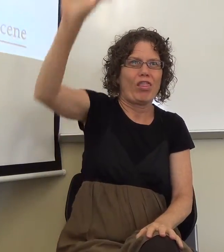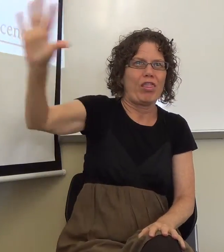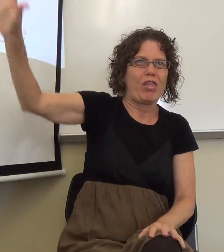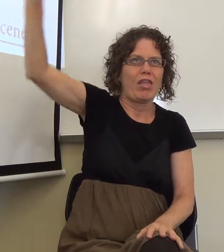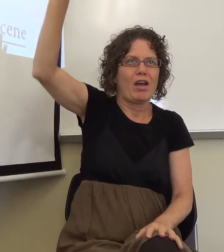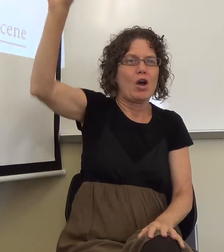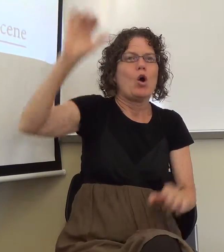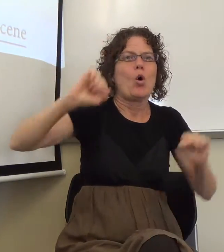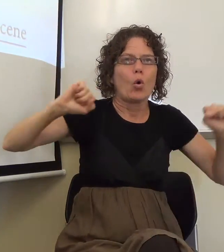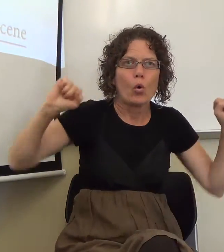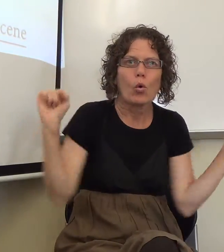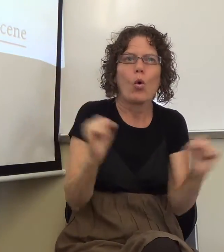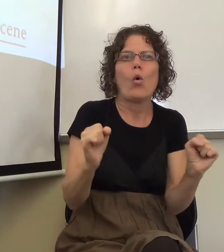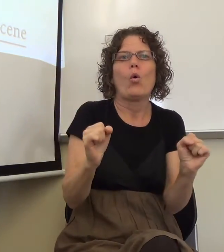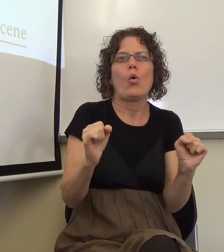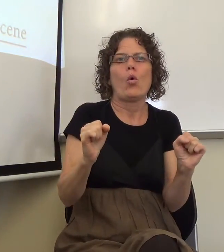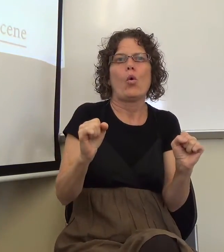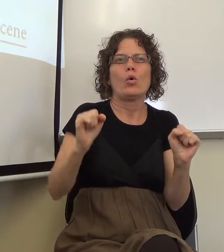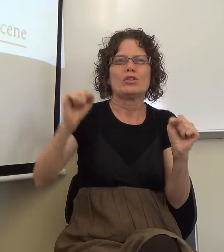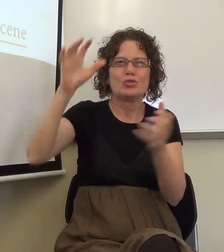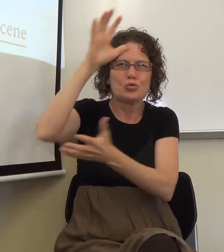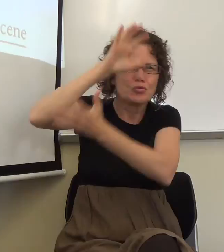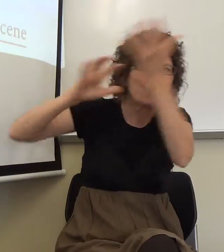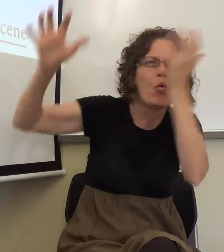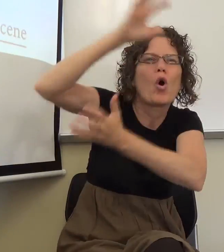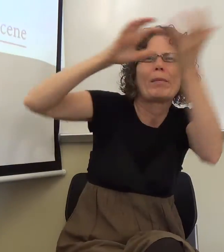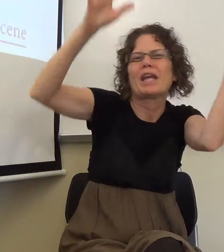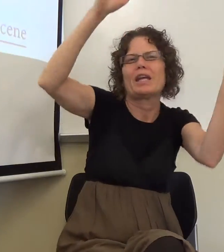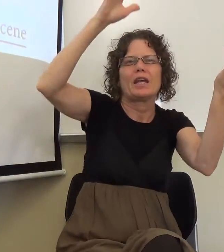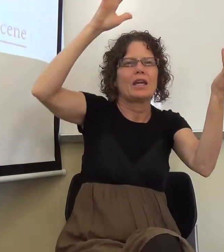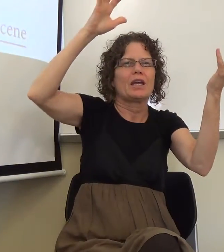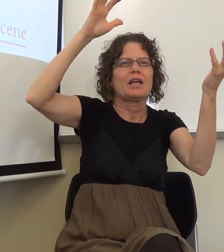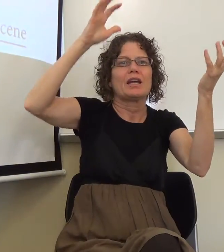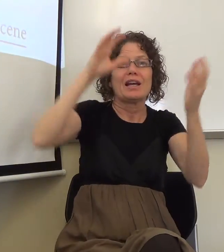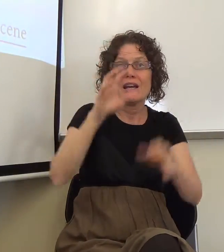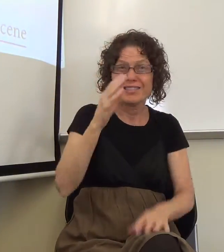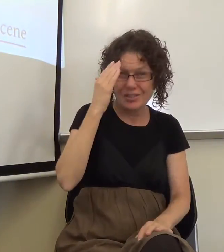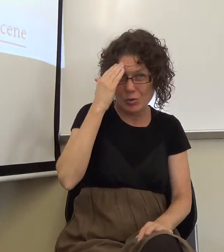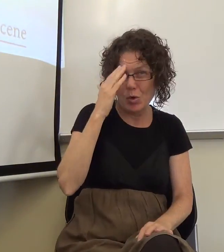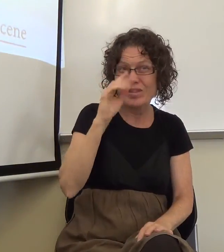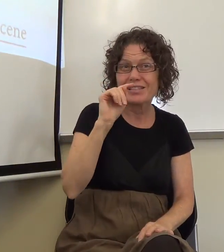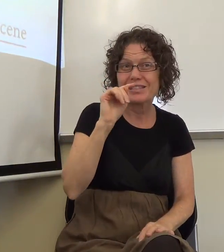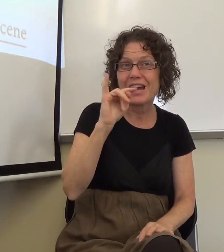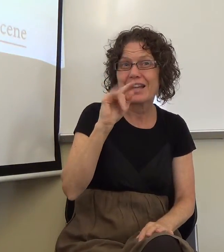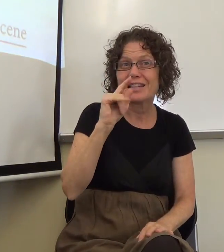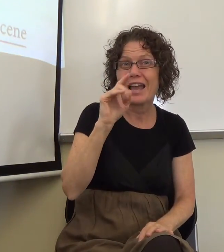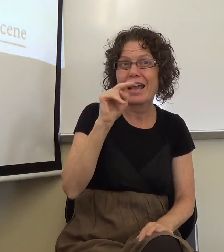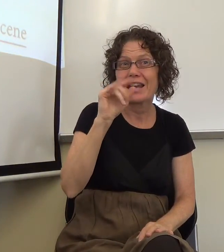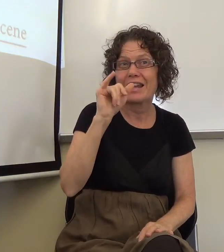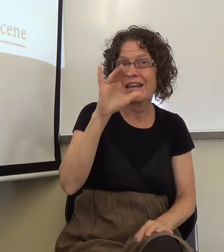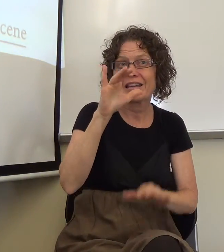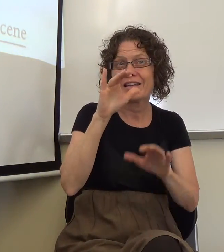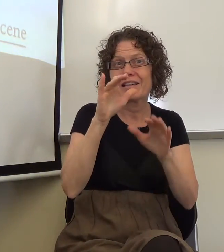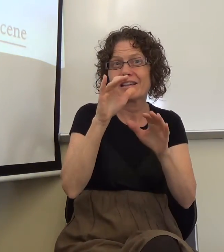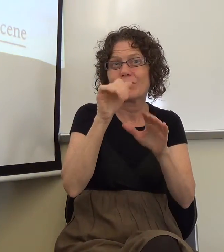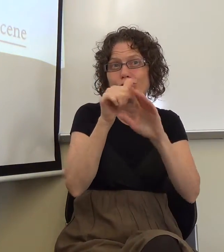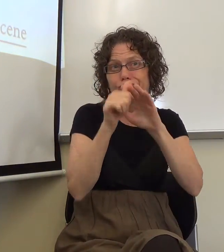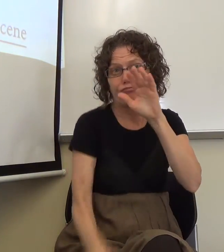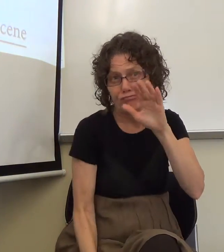Cold. It's cold, there are a lot of storms. This is where the Titanic went down up here. You know, that part of the world